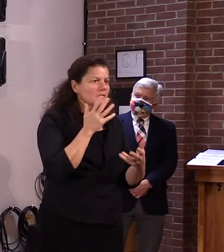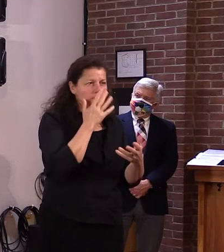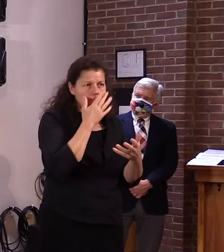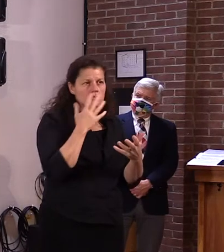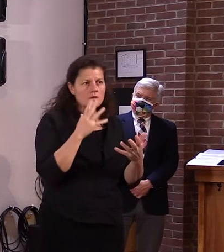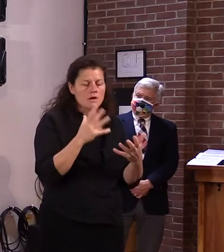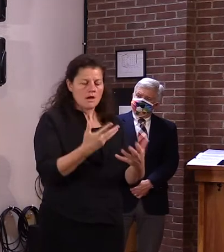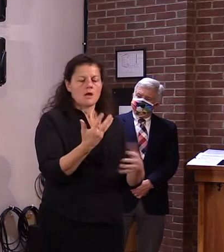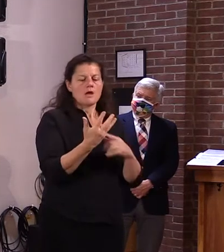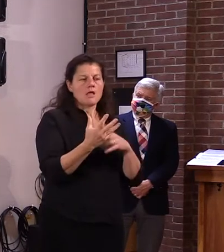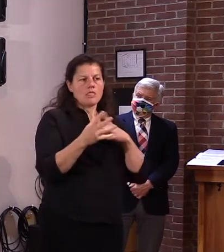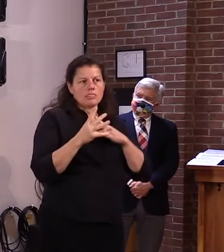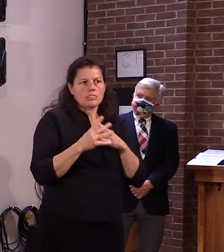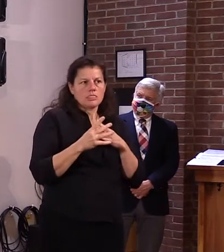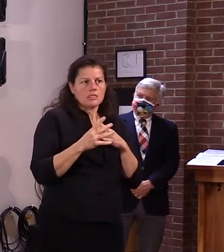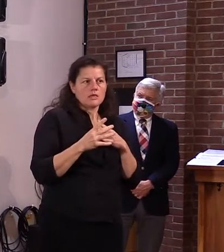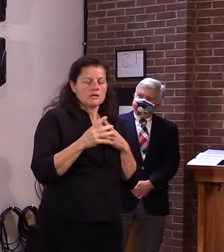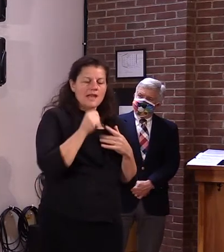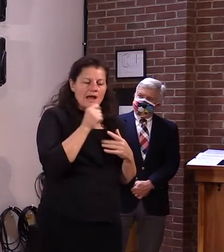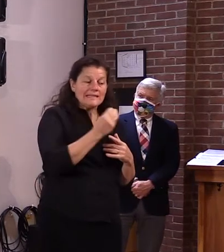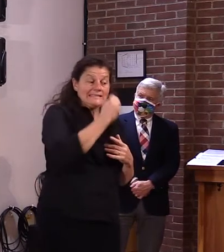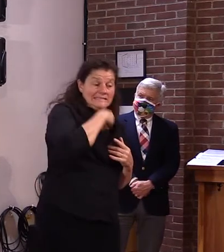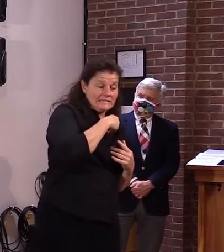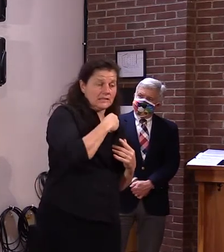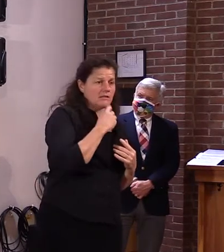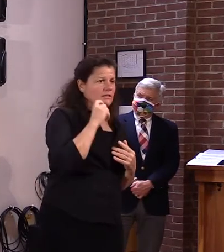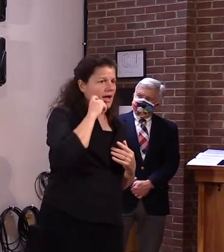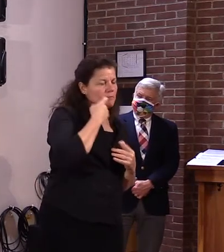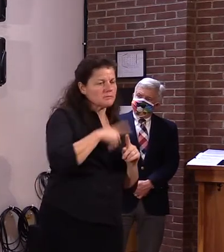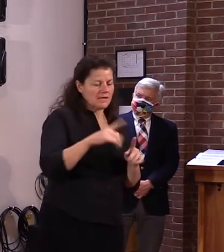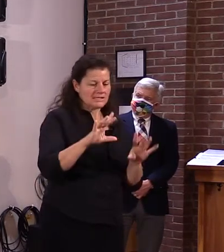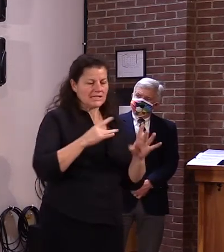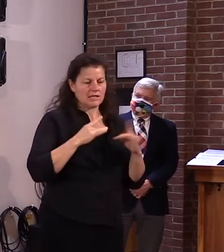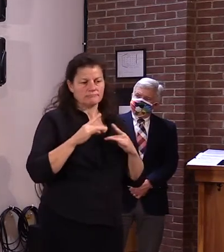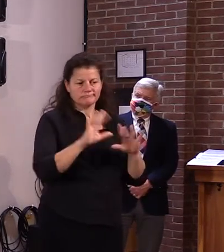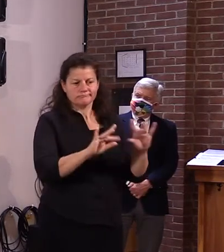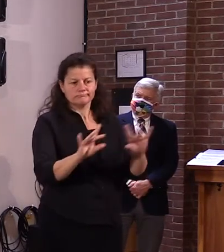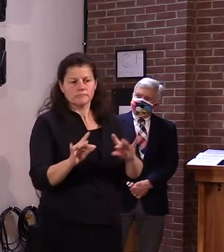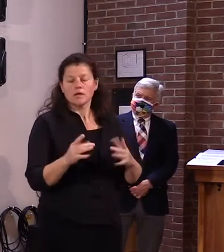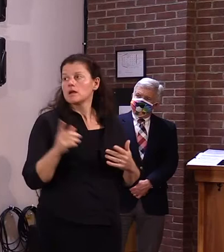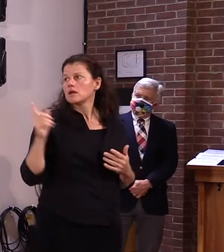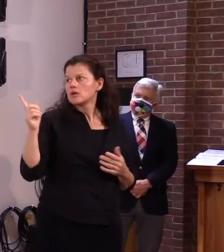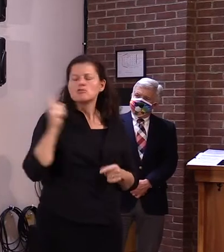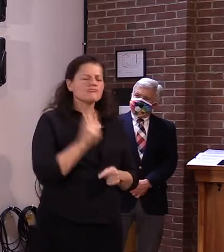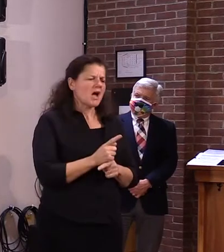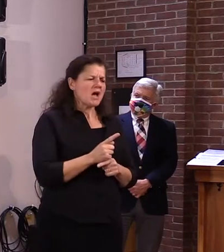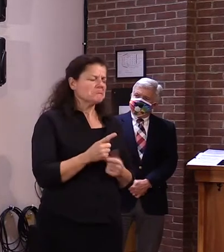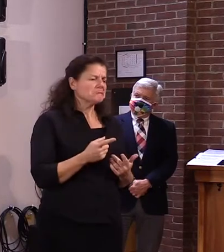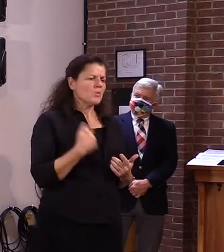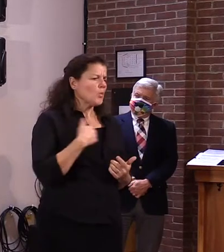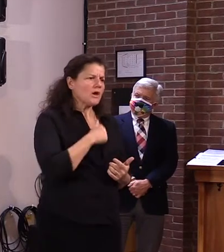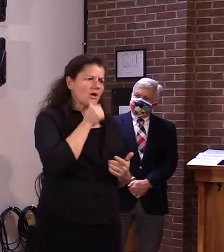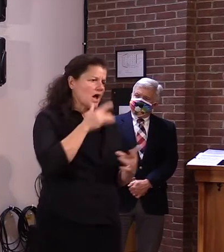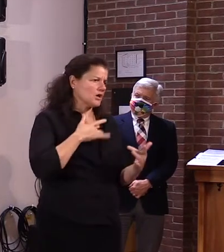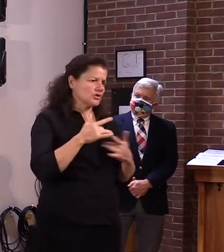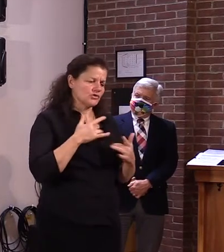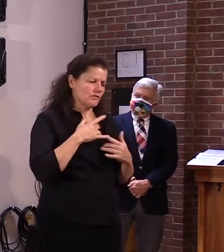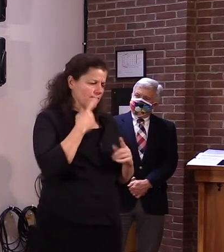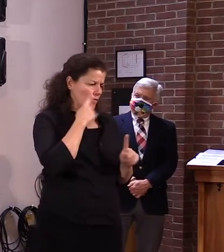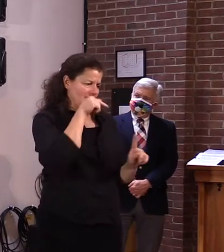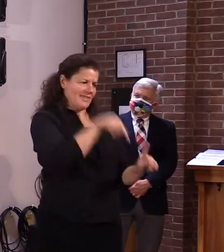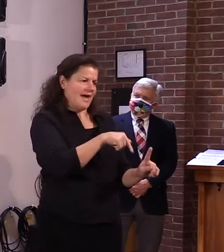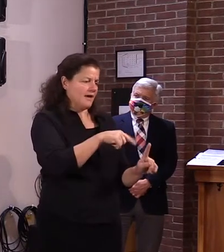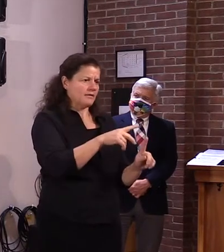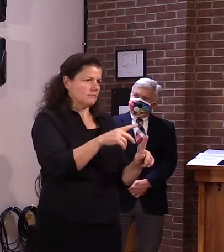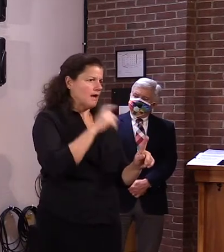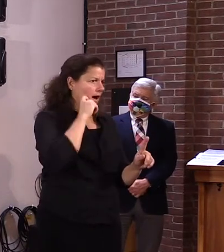just eating the apples, but touching them. Understood. And we don't have the impression that will be a concern at this orchard at this